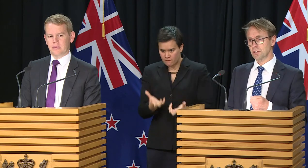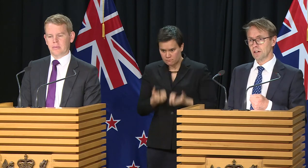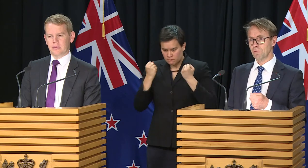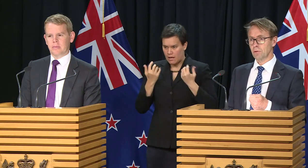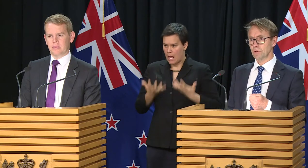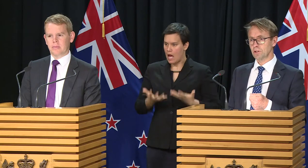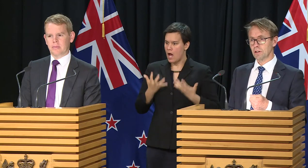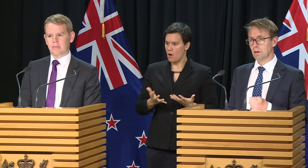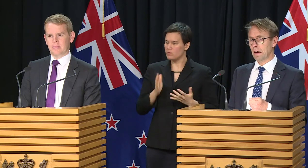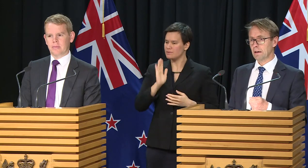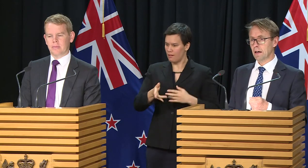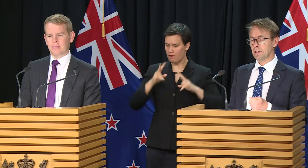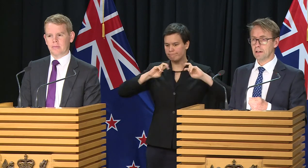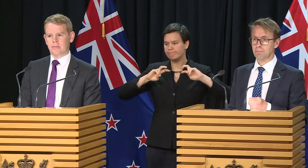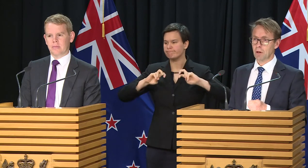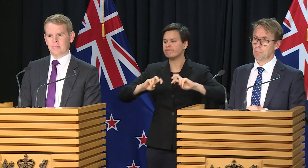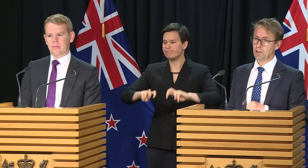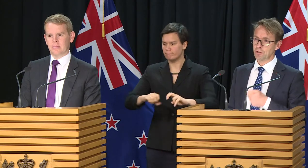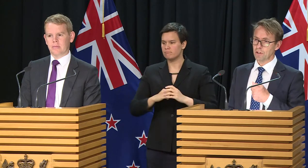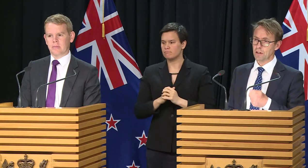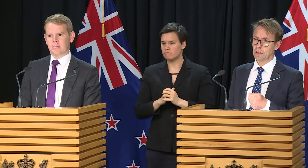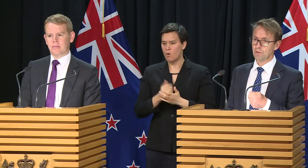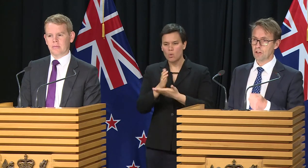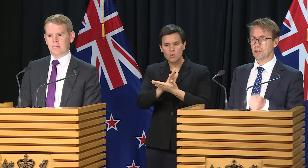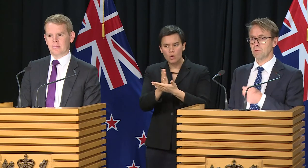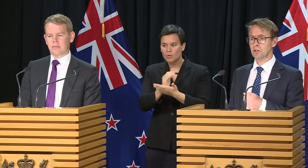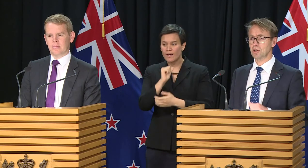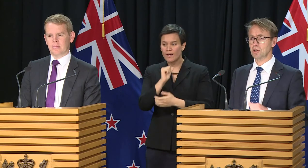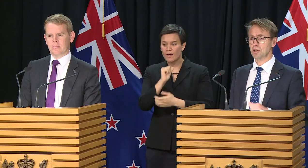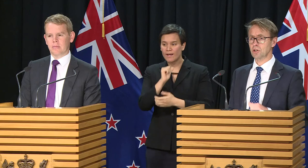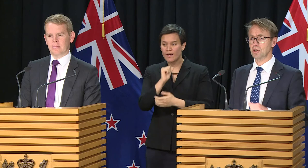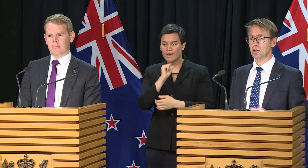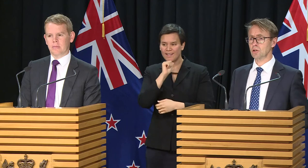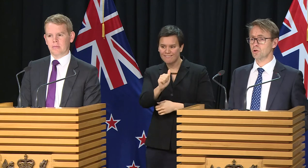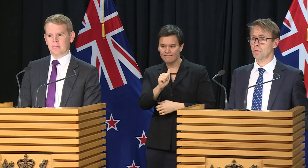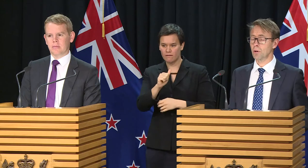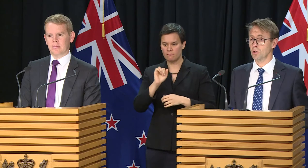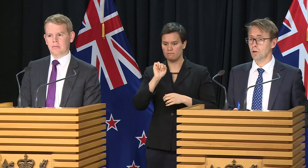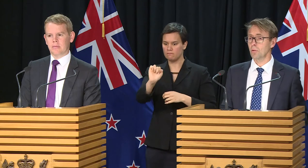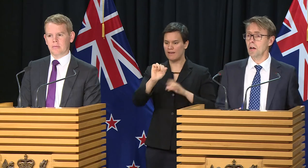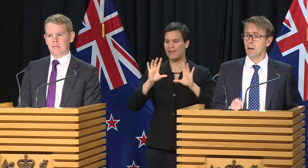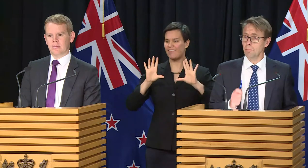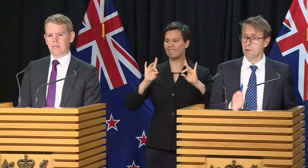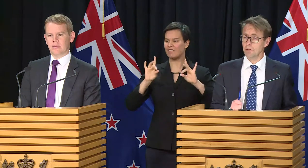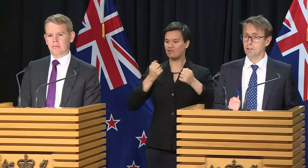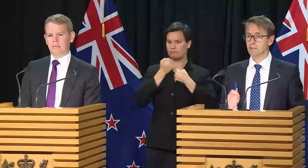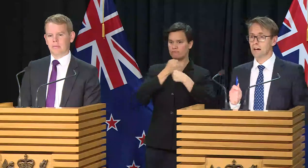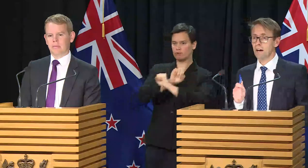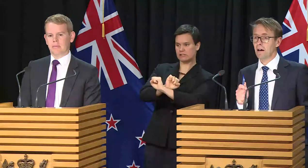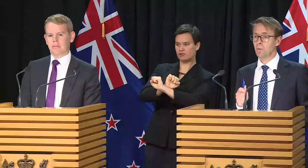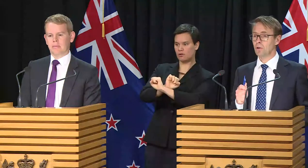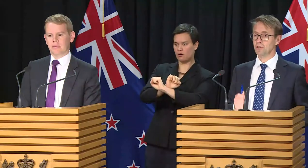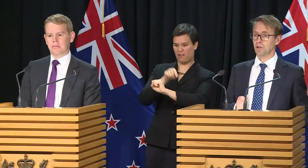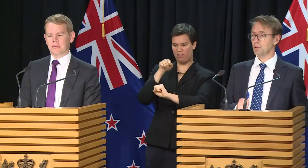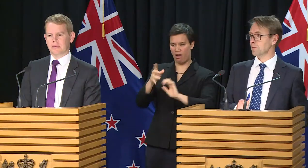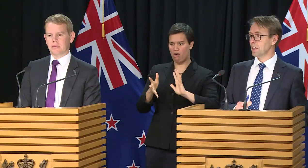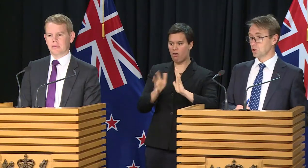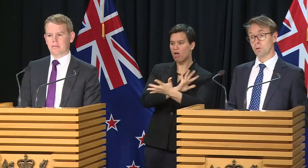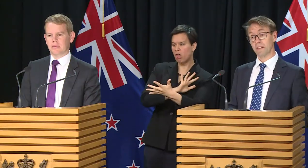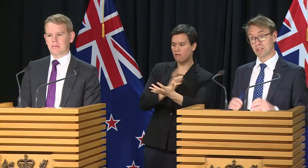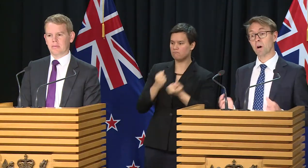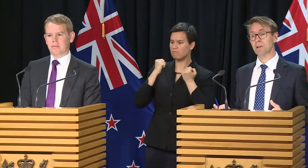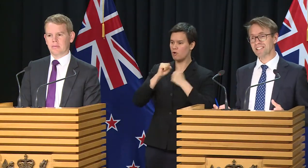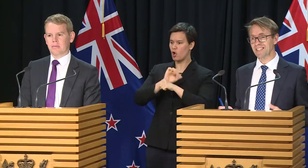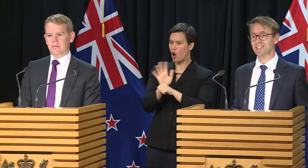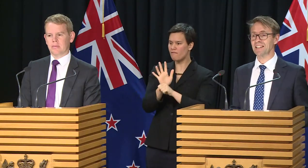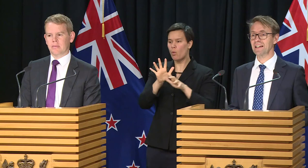to see if there was a breach of the infection prevention control protocol, because we also want to make